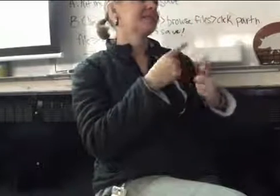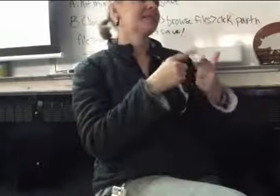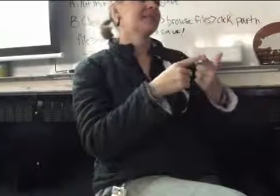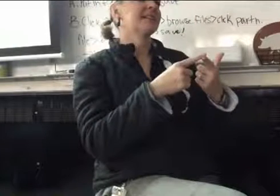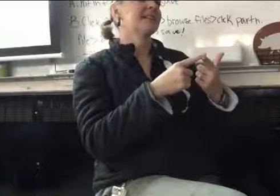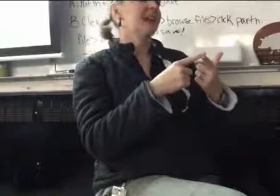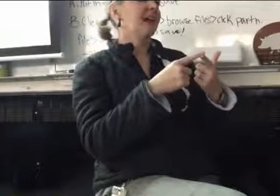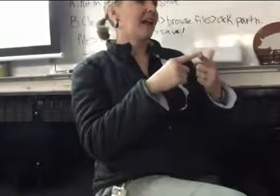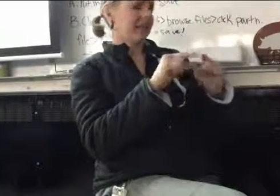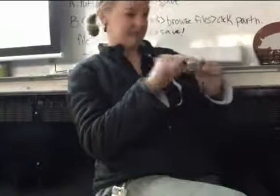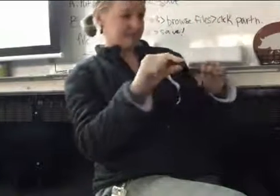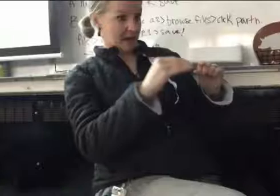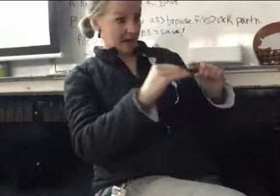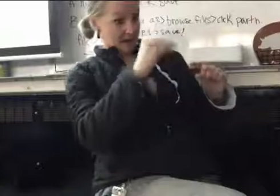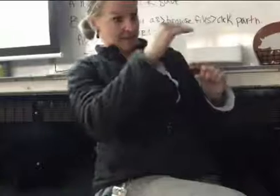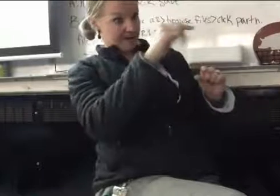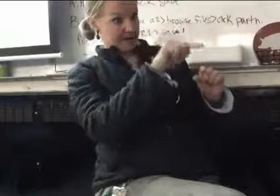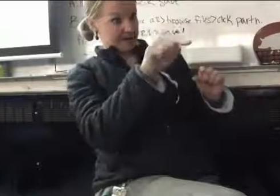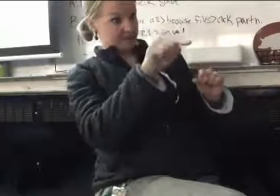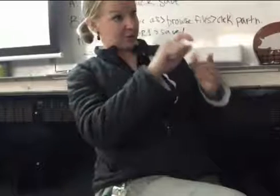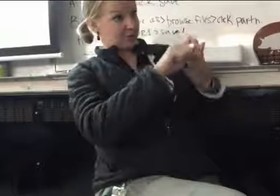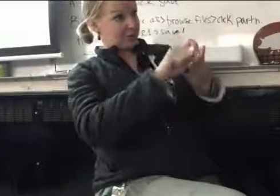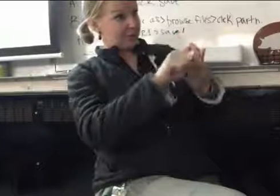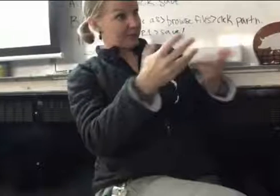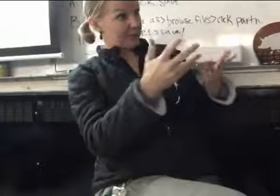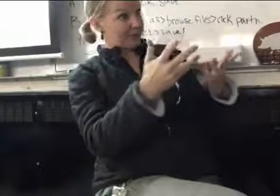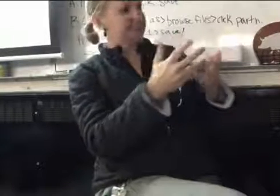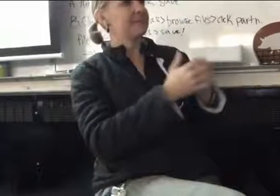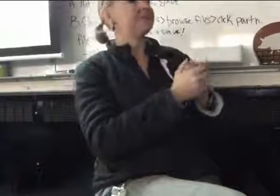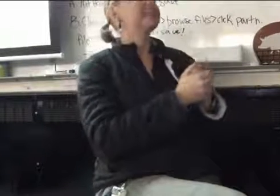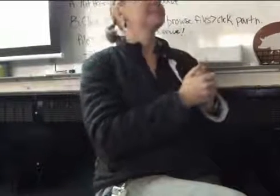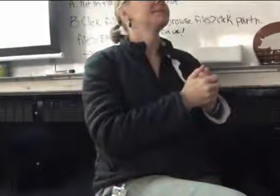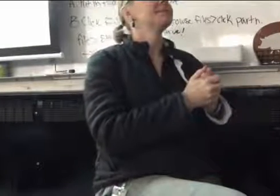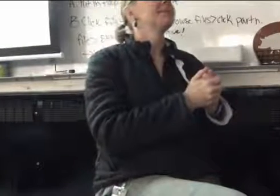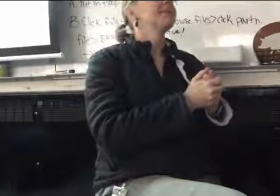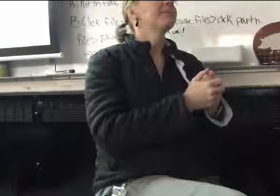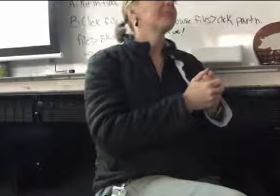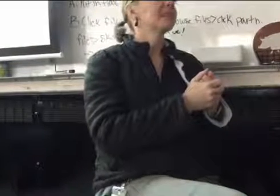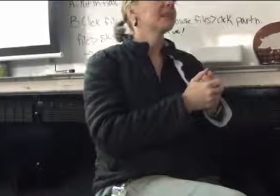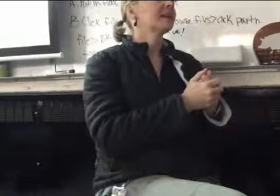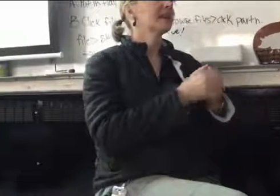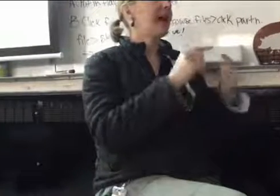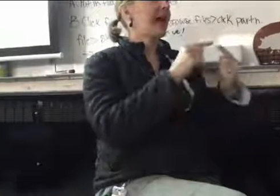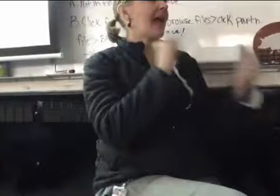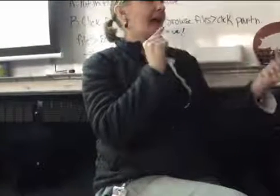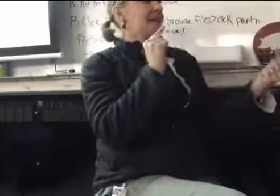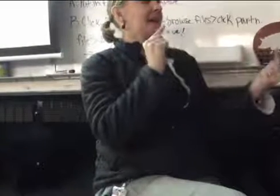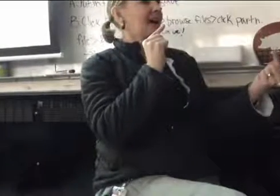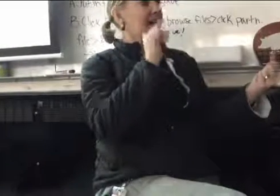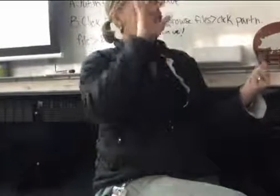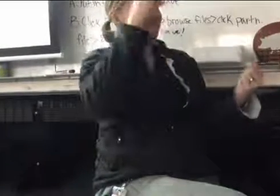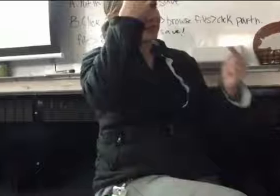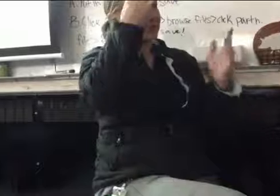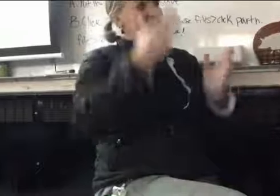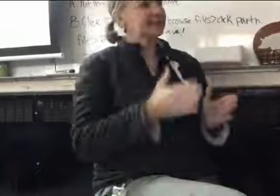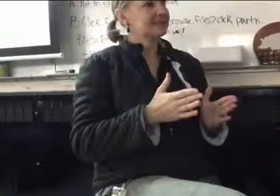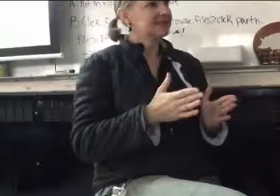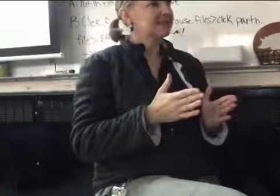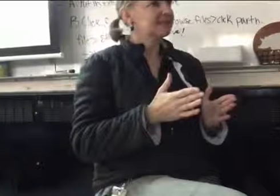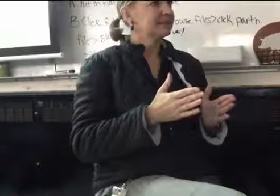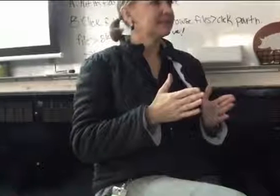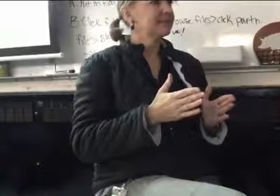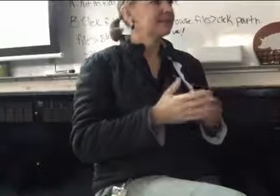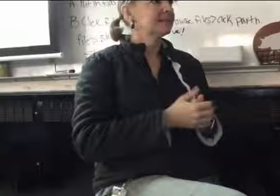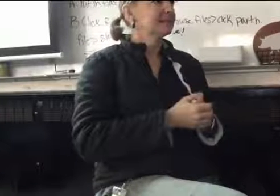and above states' rights, I want you to write this. If you will write down the Anti-Federalists,